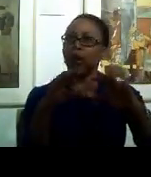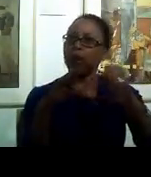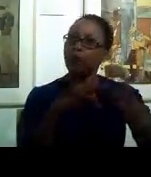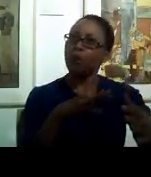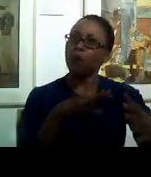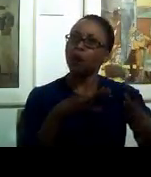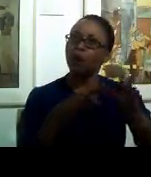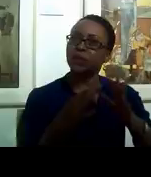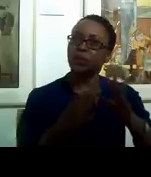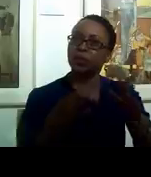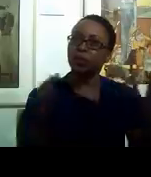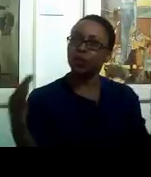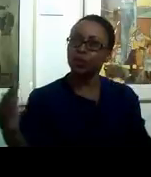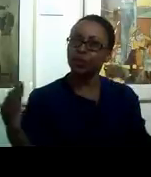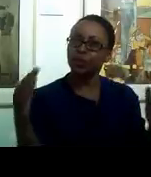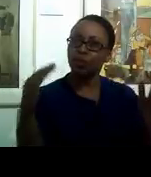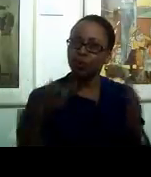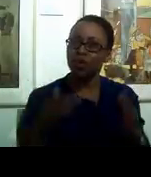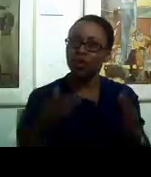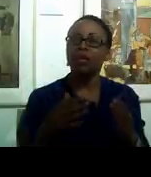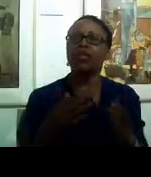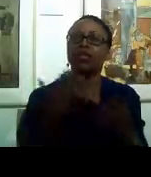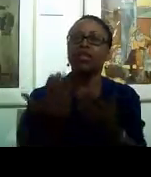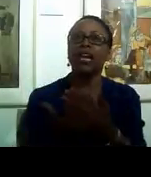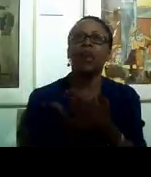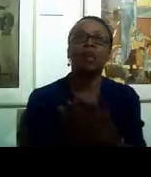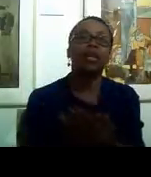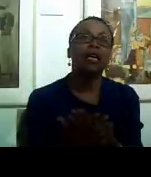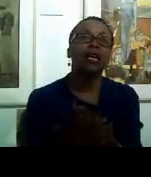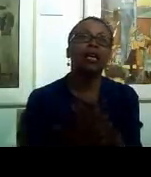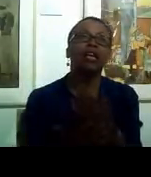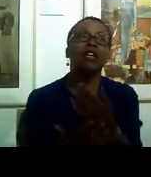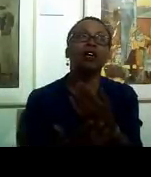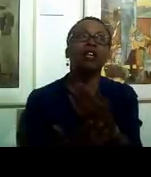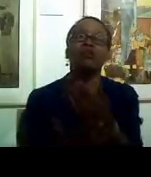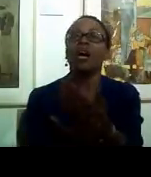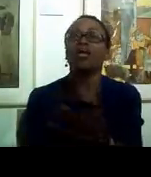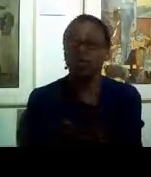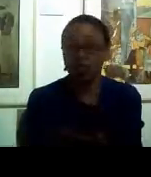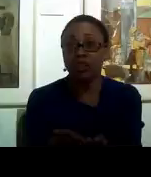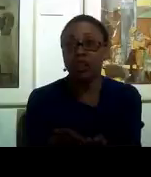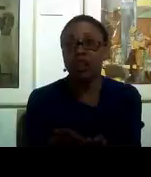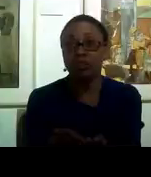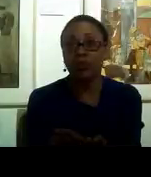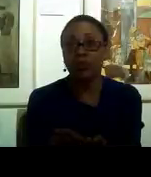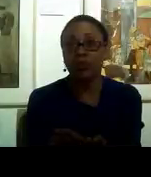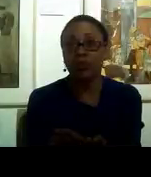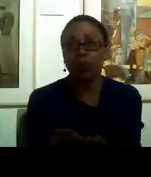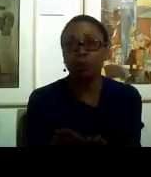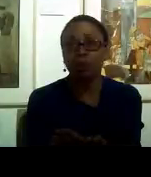form, composition, perspective, all of it, you would see how he defined it on the surface of his work as well.